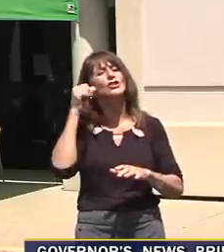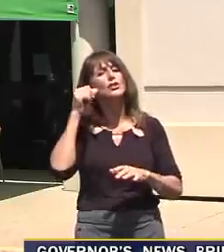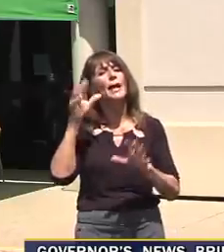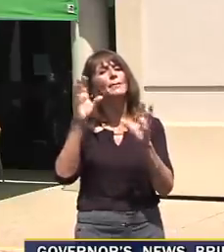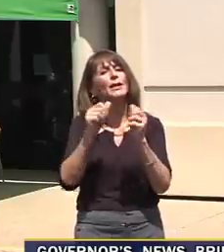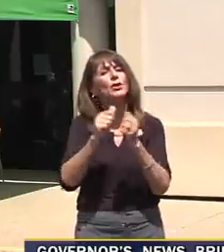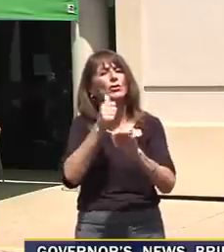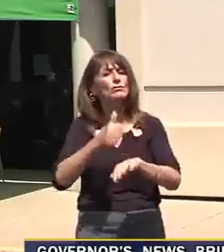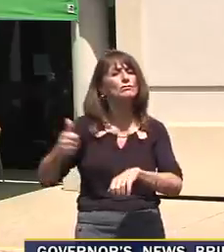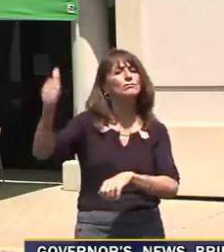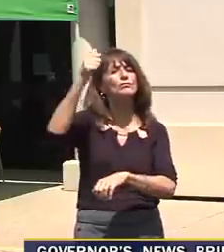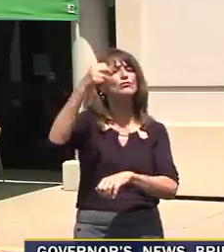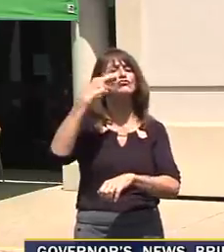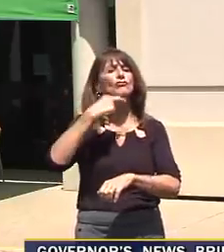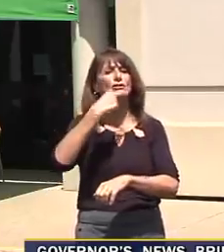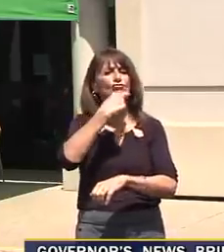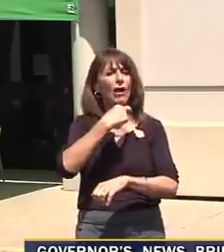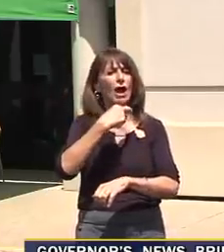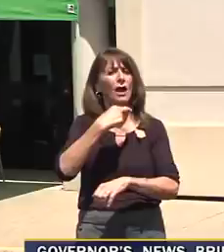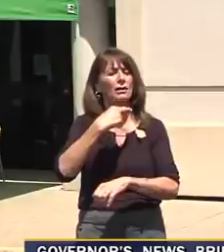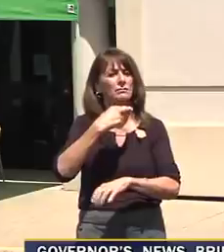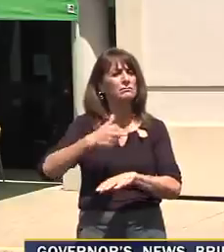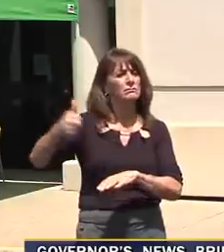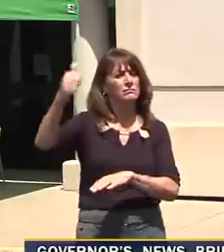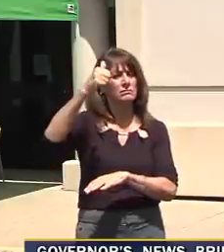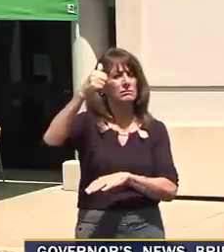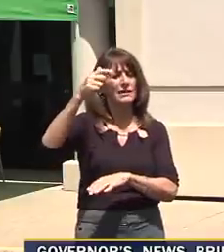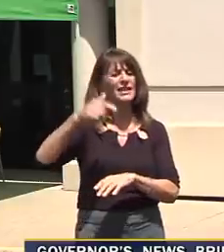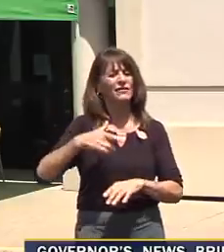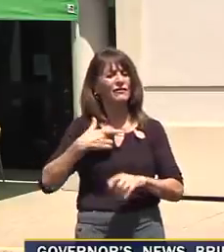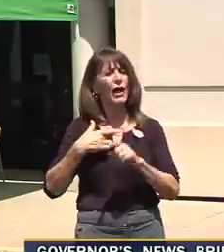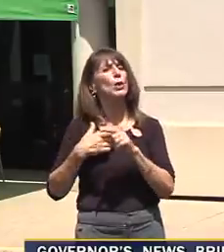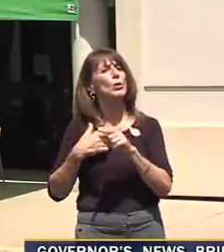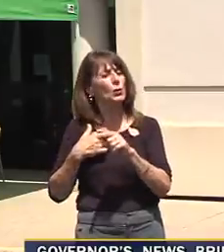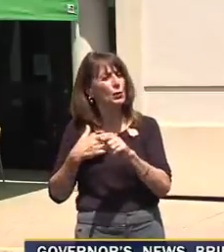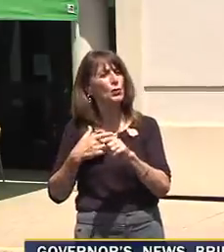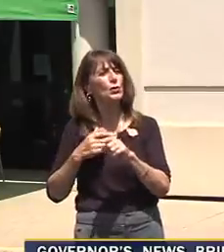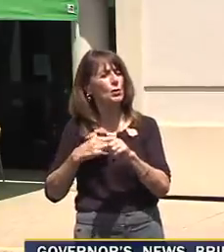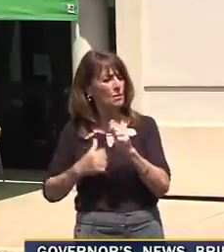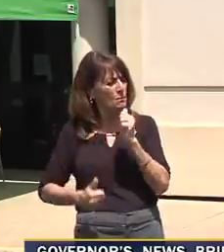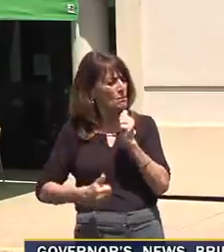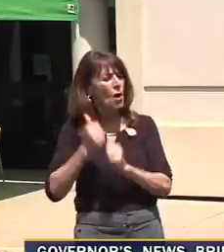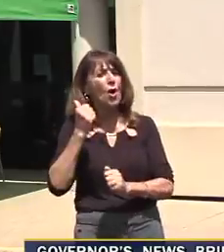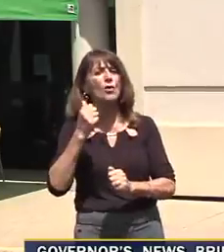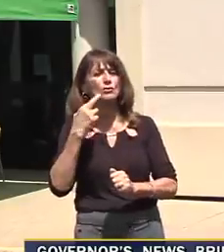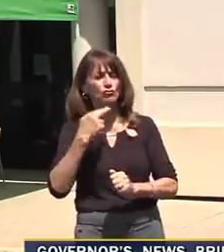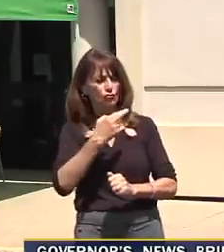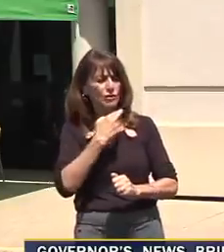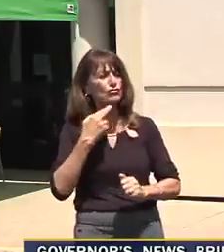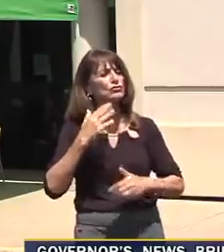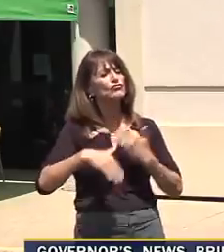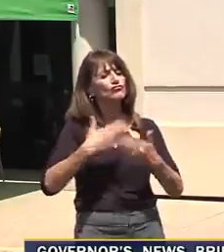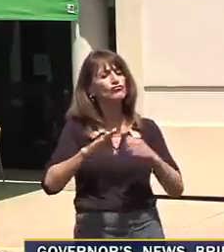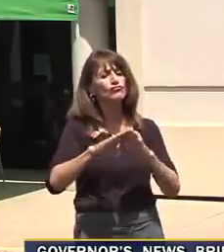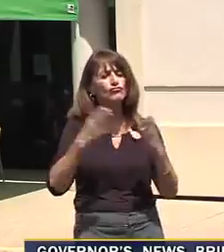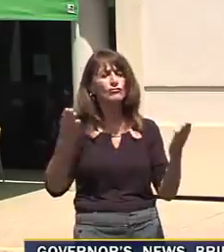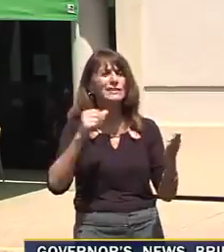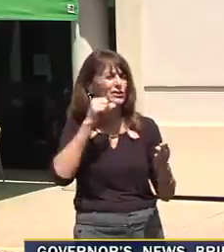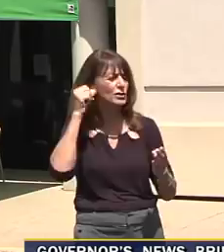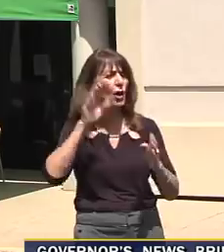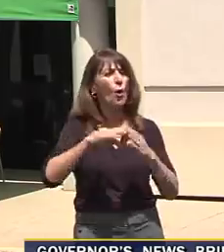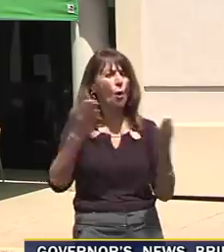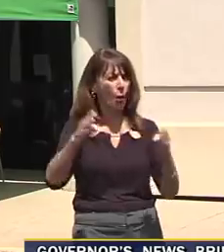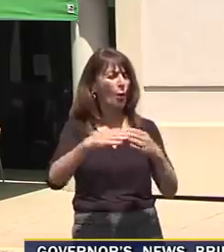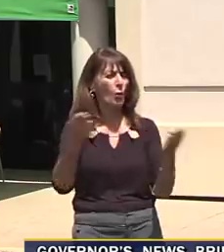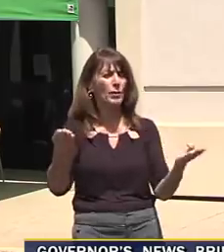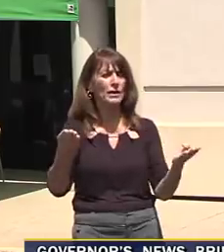yesterday, Dan, and he says he thinks overwhelmingly the rest of the restaurants got going yesterday or at least this